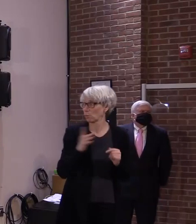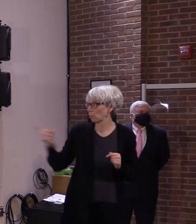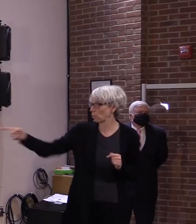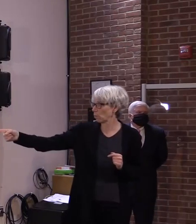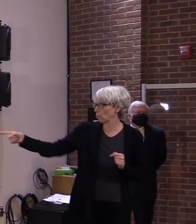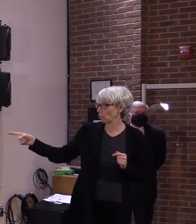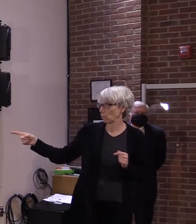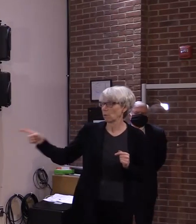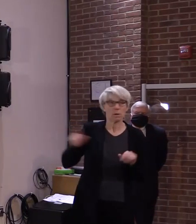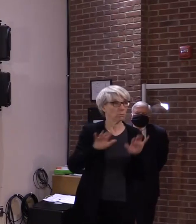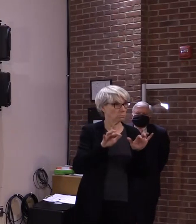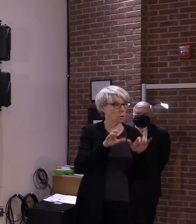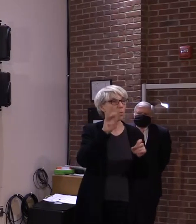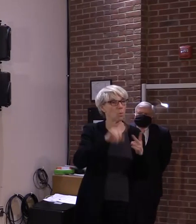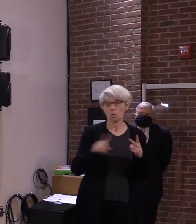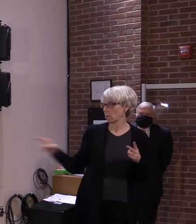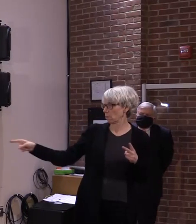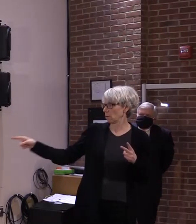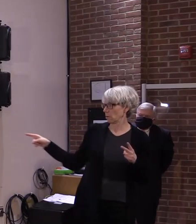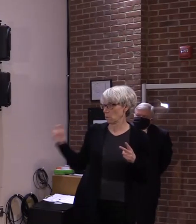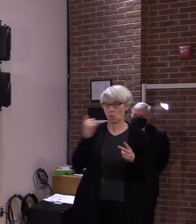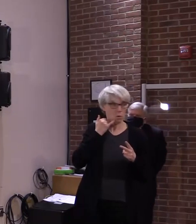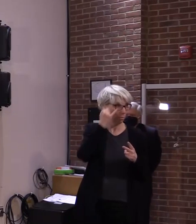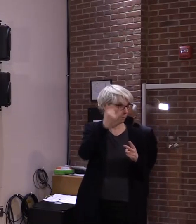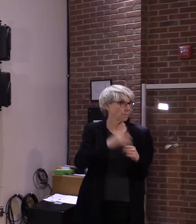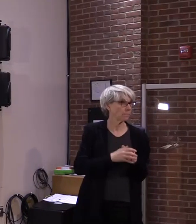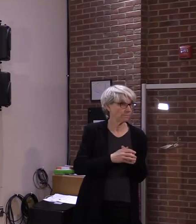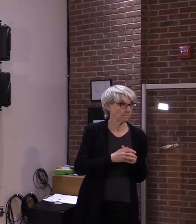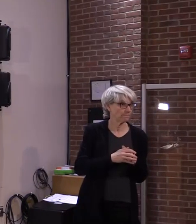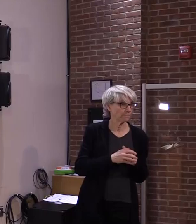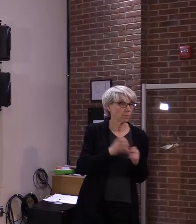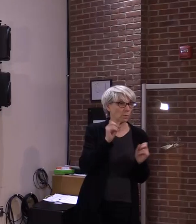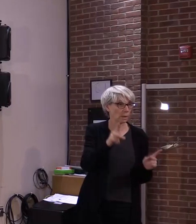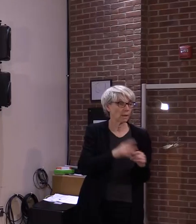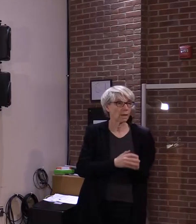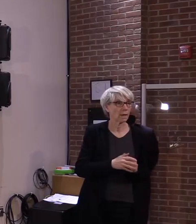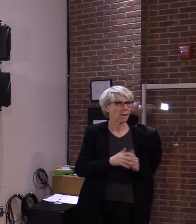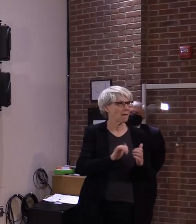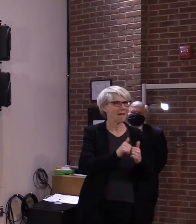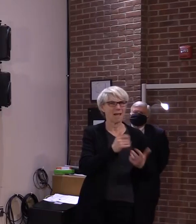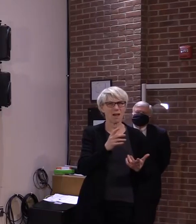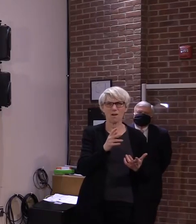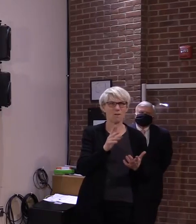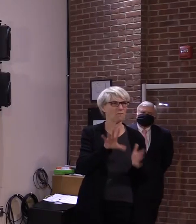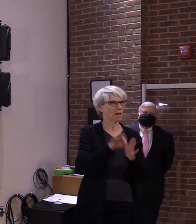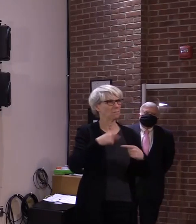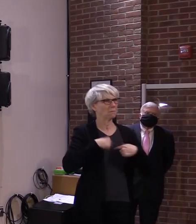center. Again, that number and all our vaccine information is at